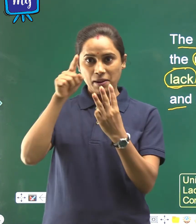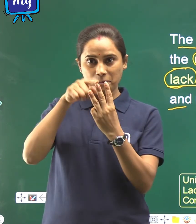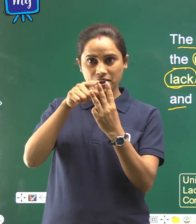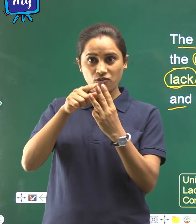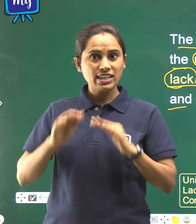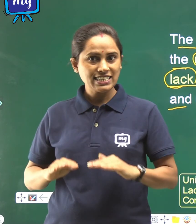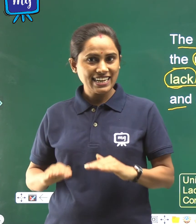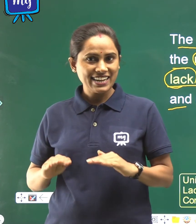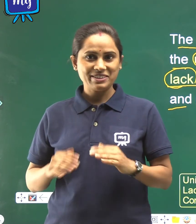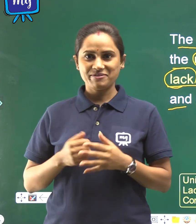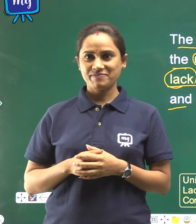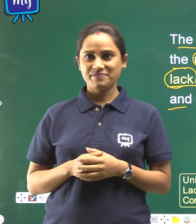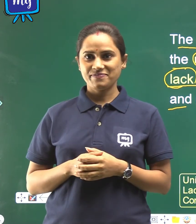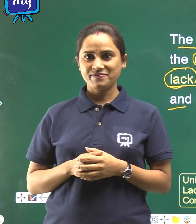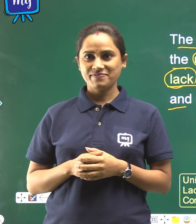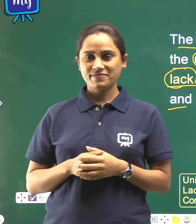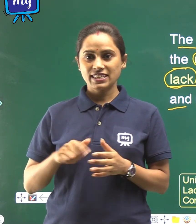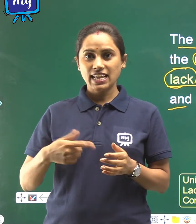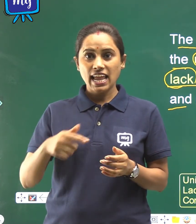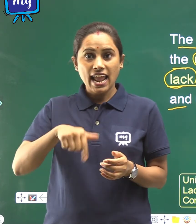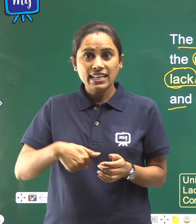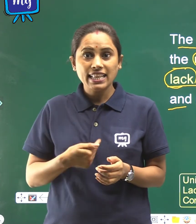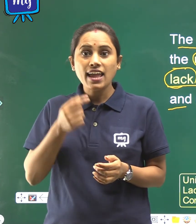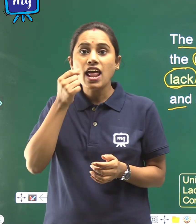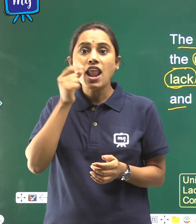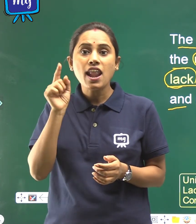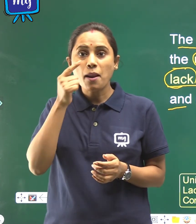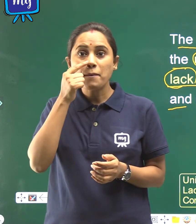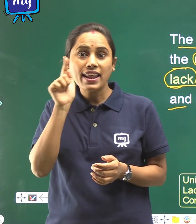between children and their parents,